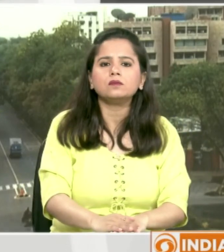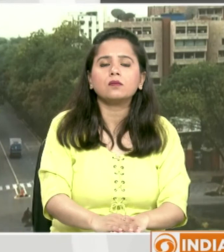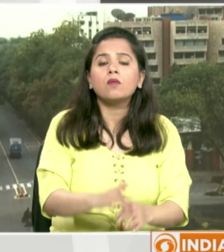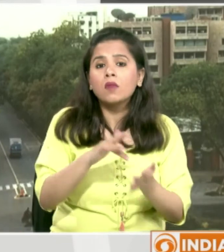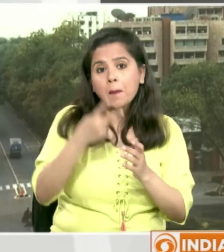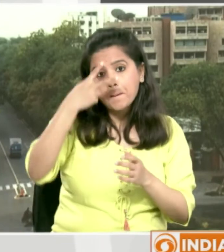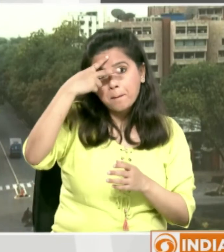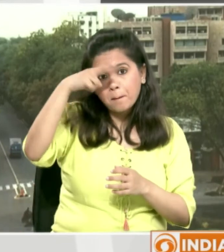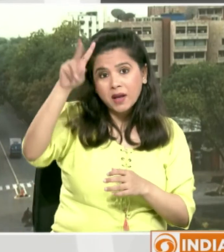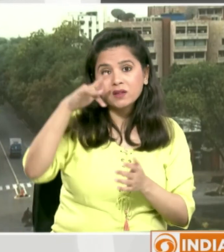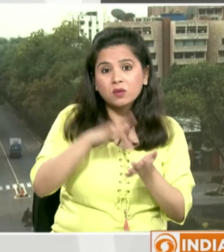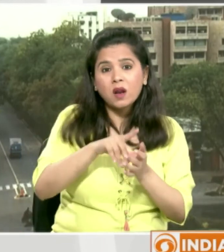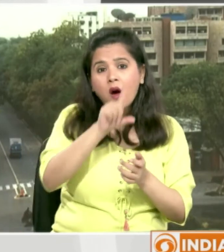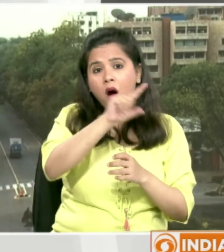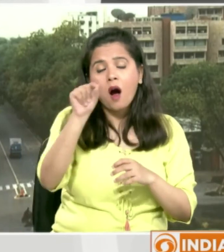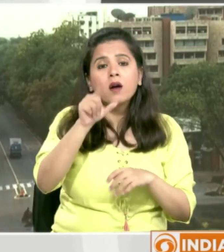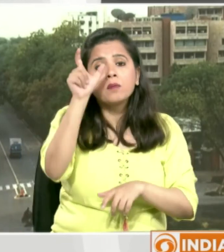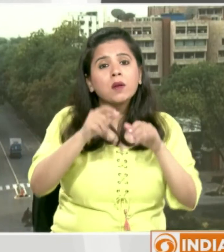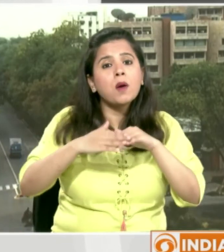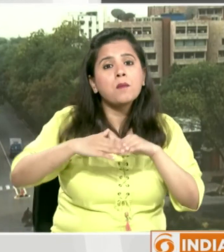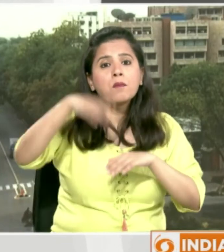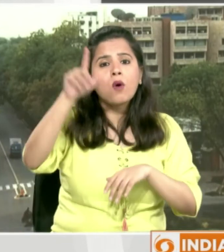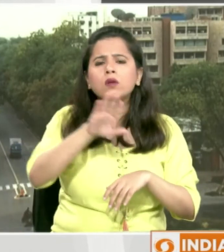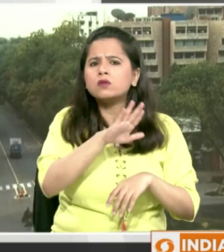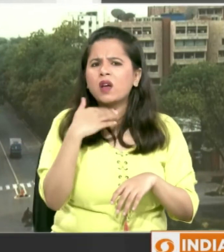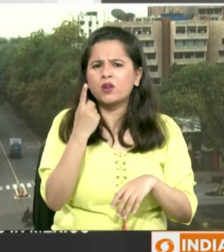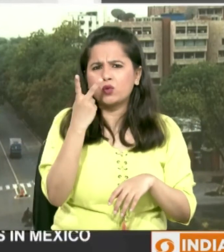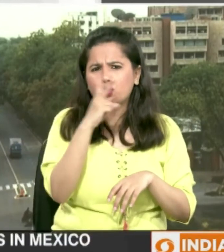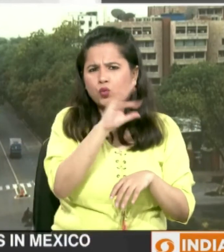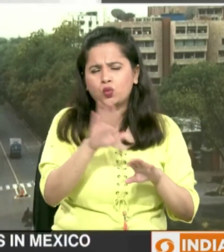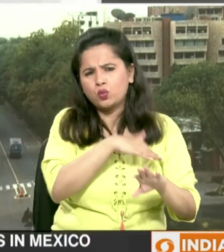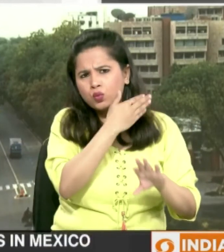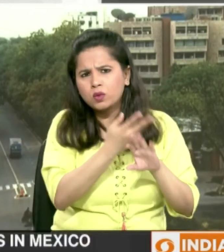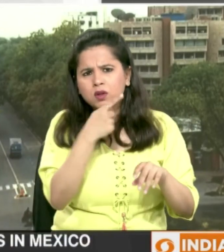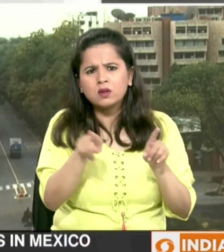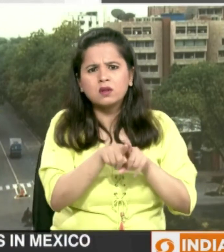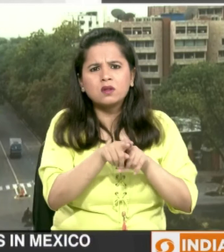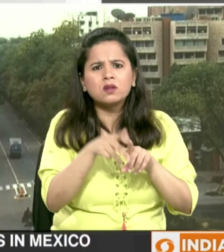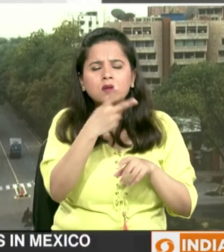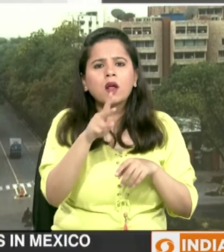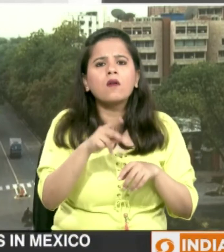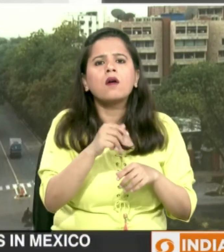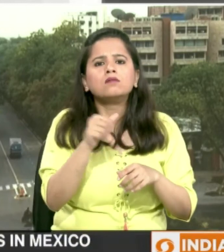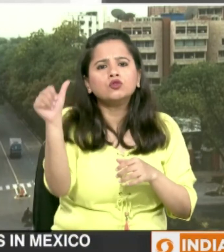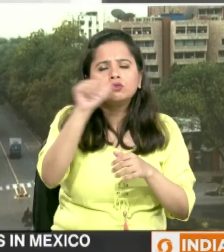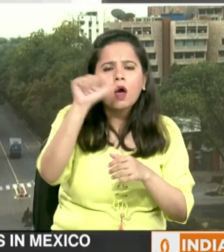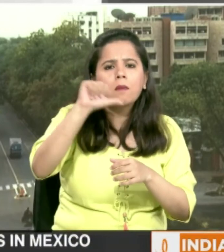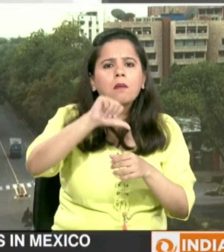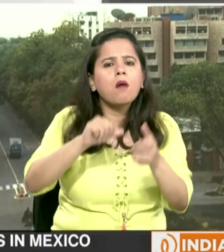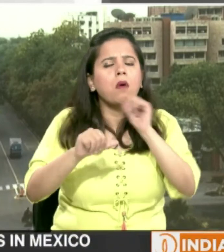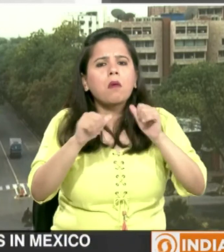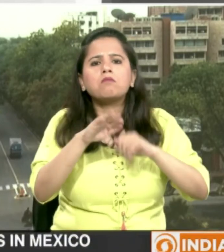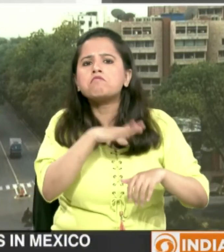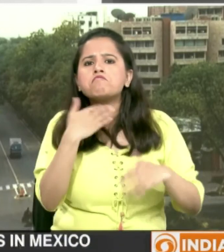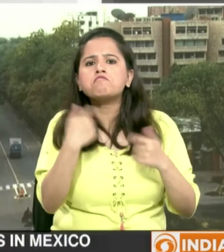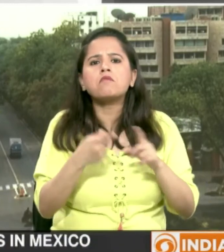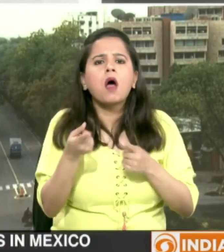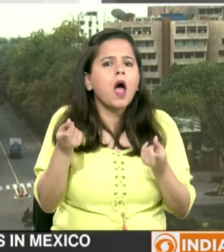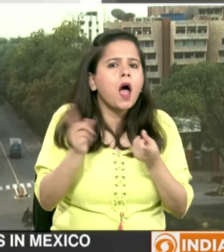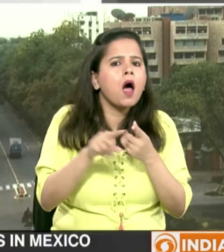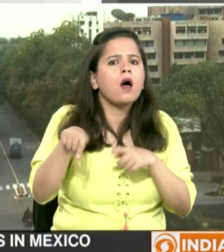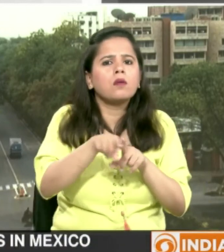In Mexico, more than 100 people have died in just past 2 weeks after consuming adulterated alcohol. The incident came as the